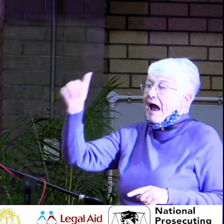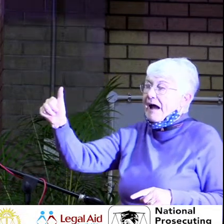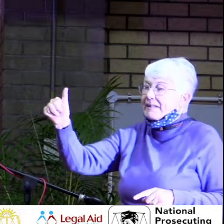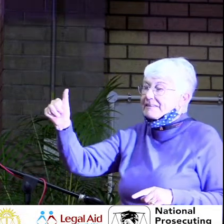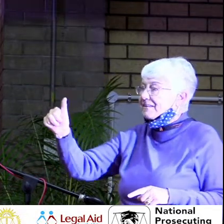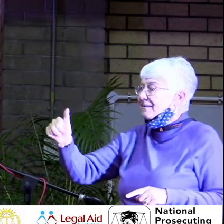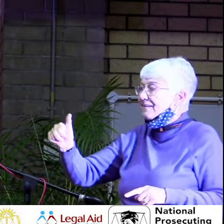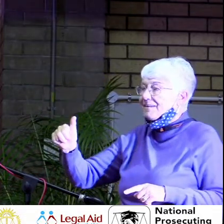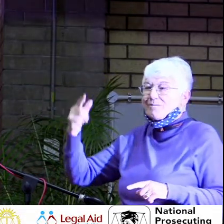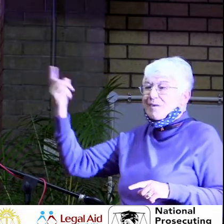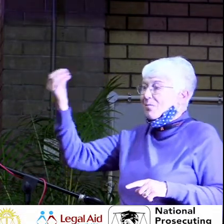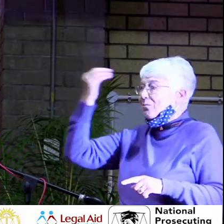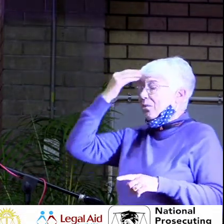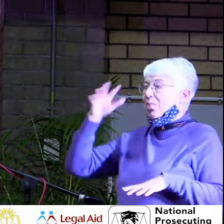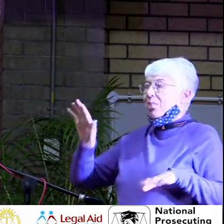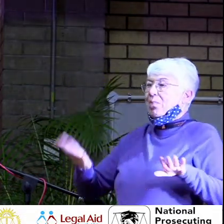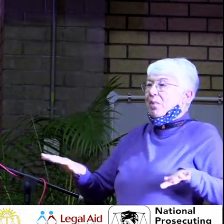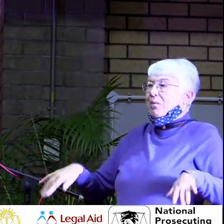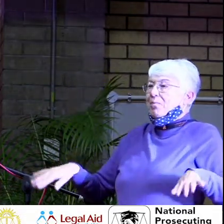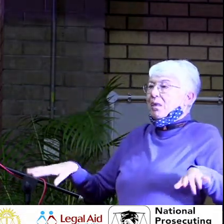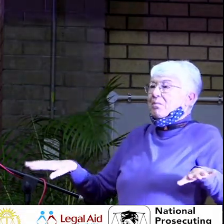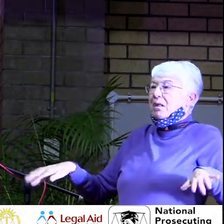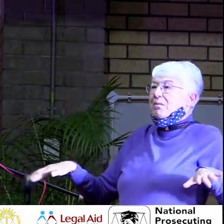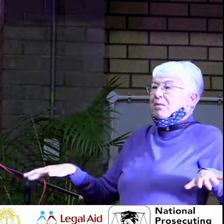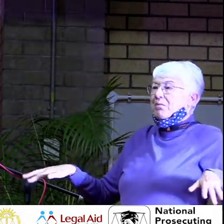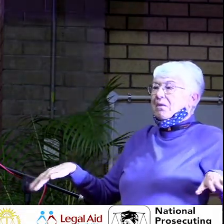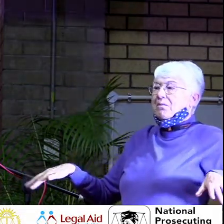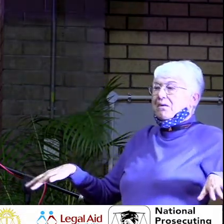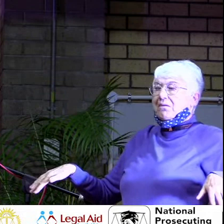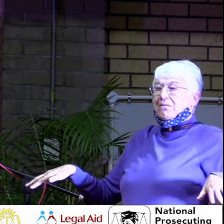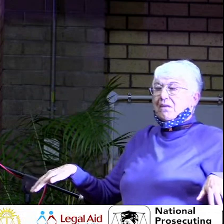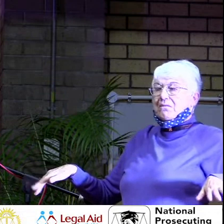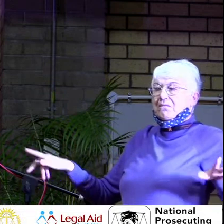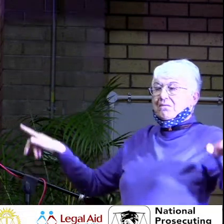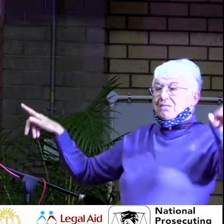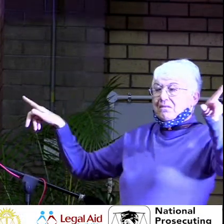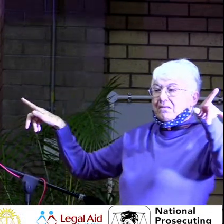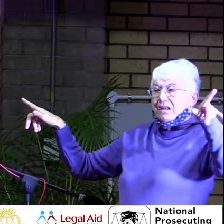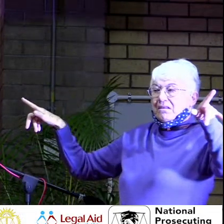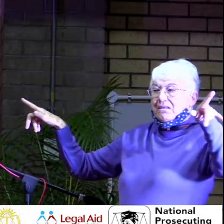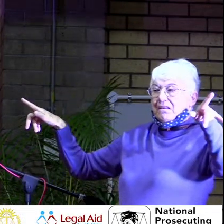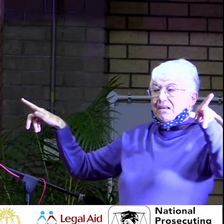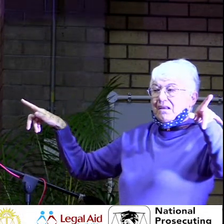know that it's not the fault of the victim if the DNA lab is